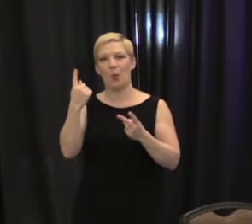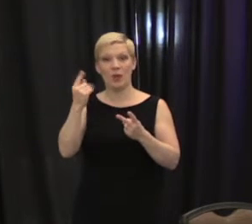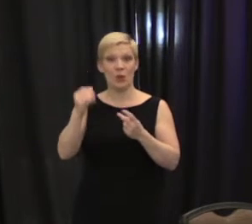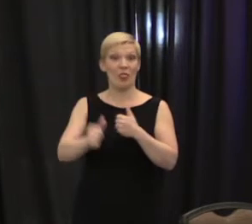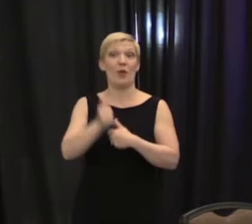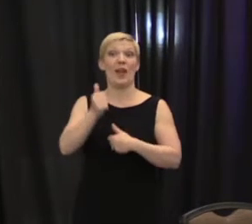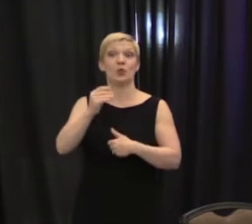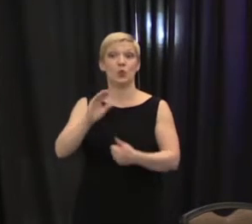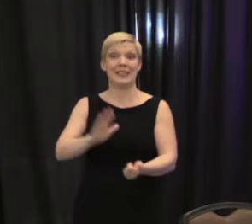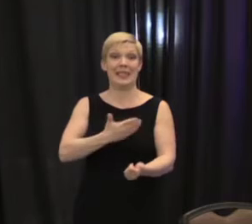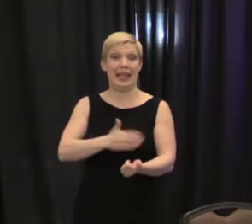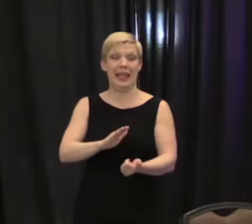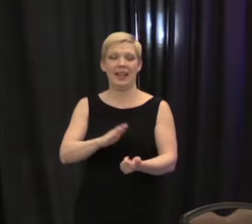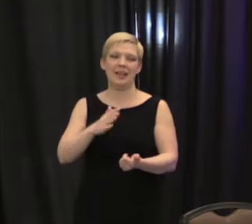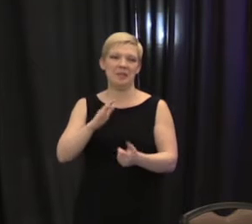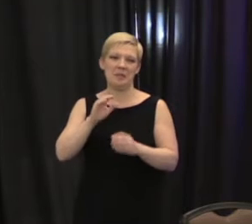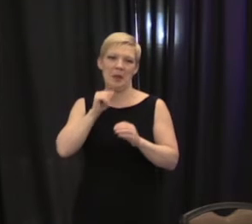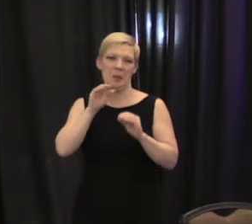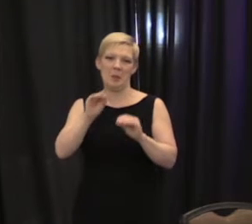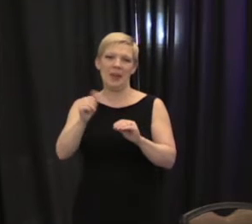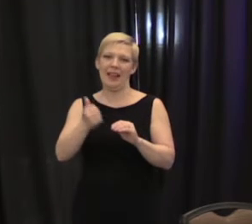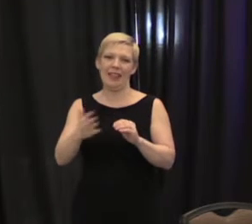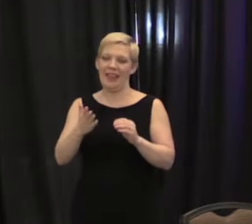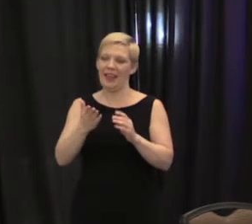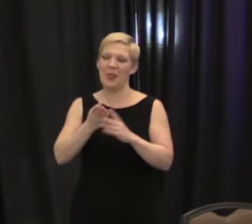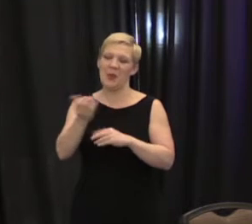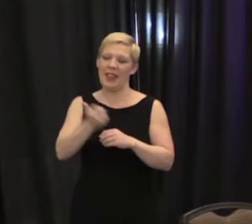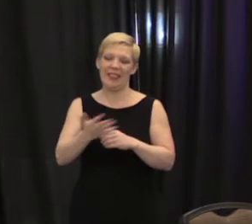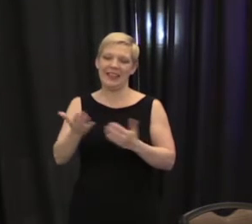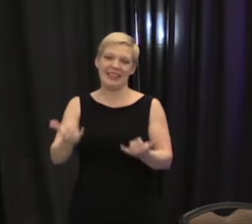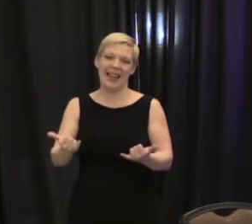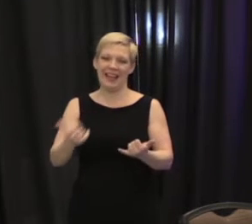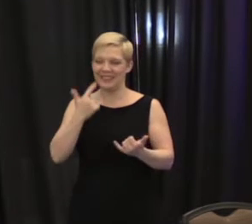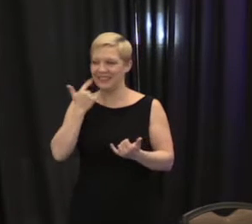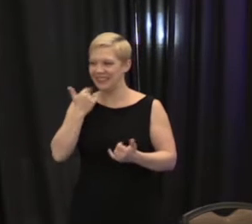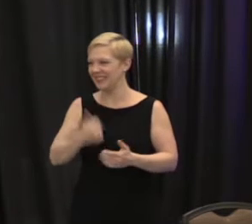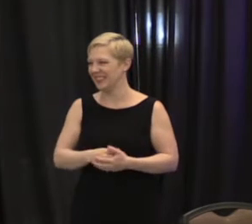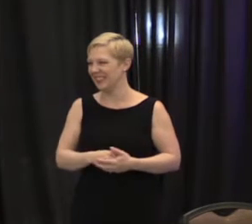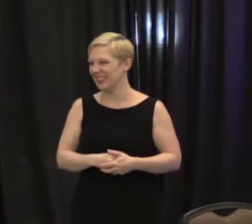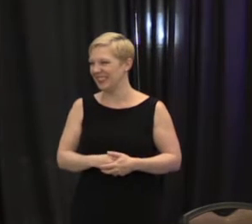sing. I'm not going to put anybody through anything today.